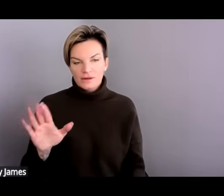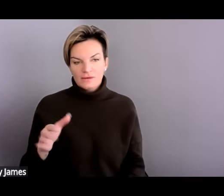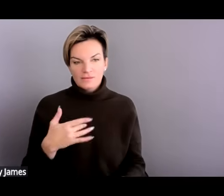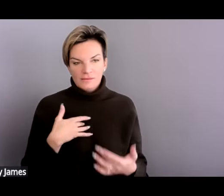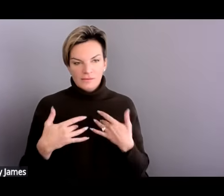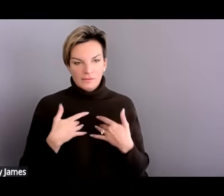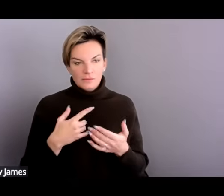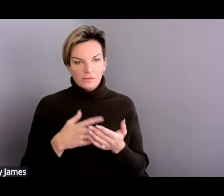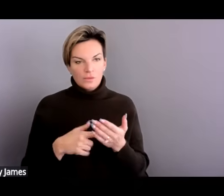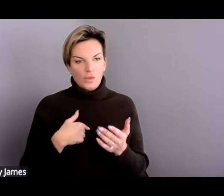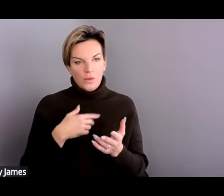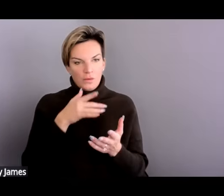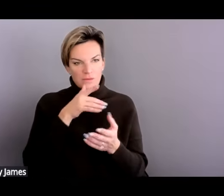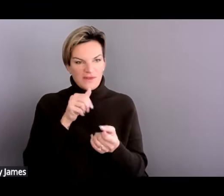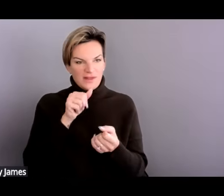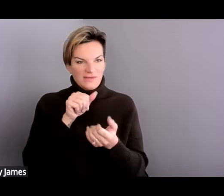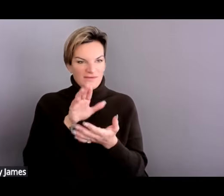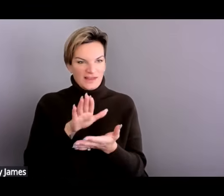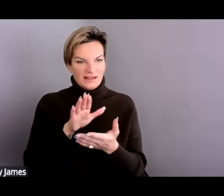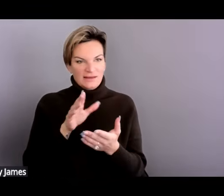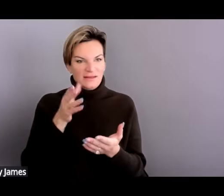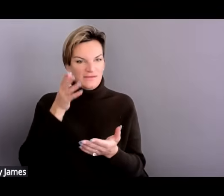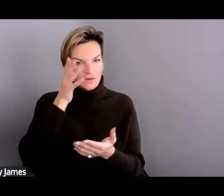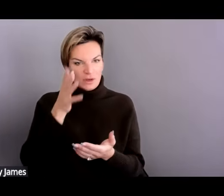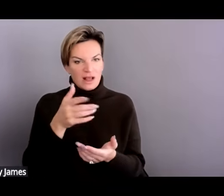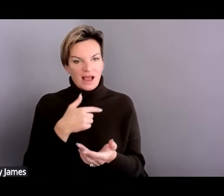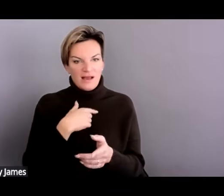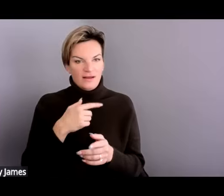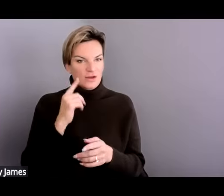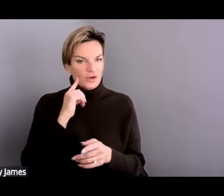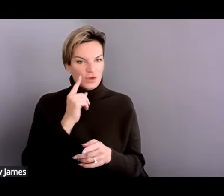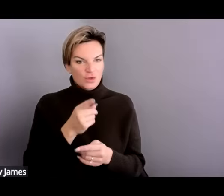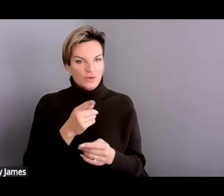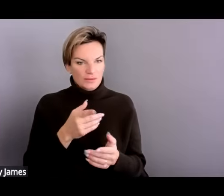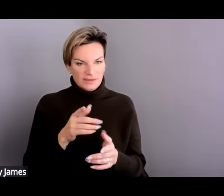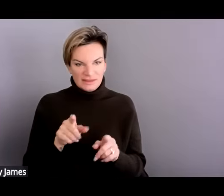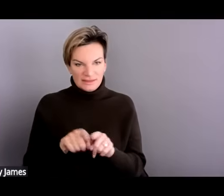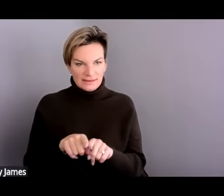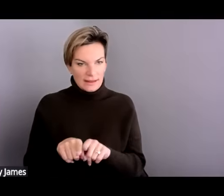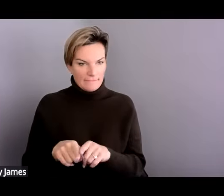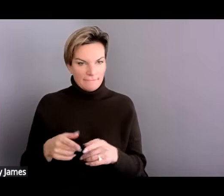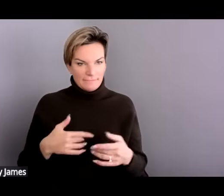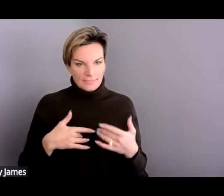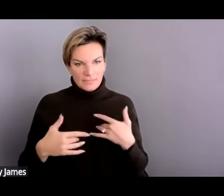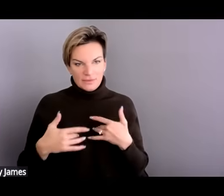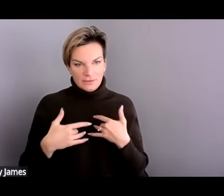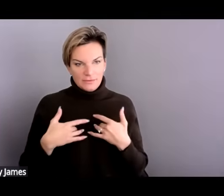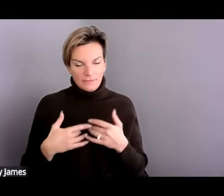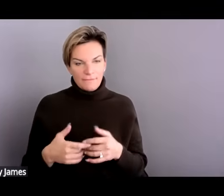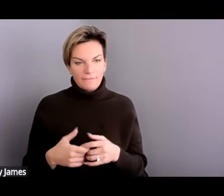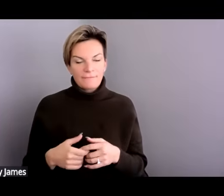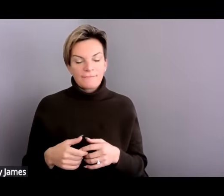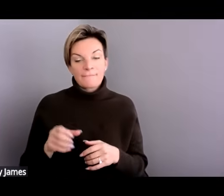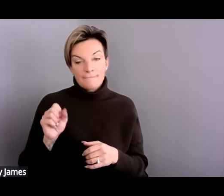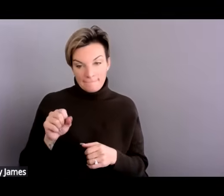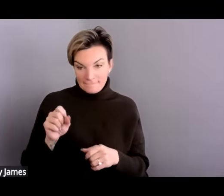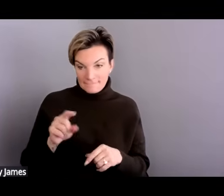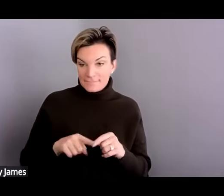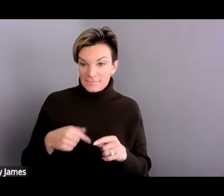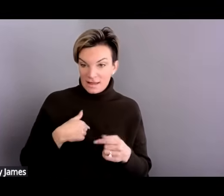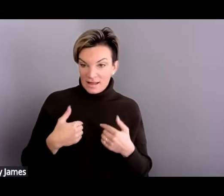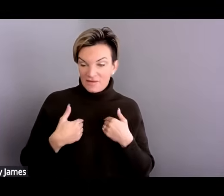going to be faced with in the future, and I have heard you express that I have concern, the same concerns. right? But I also have concerns that we